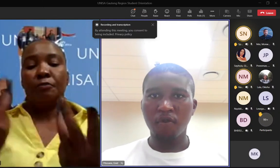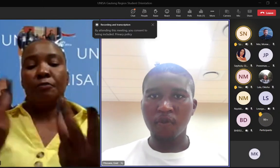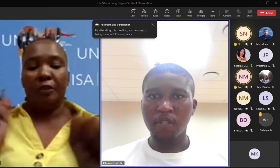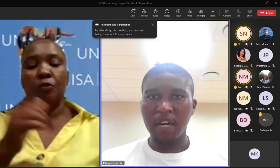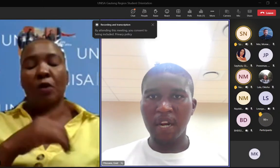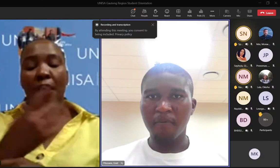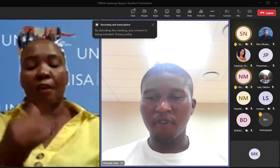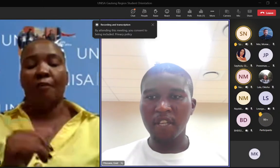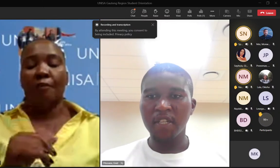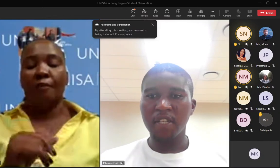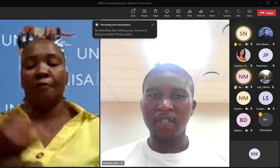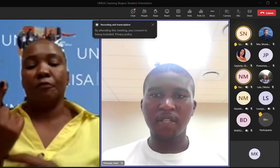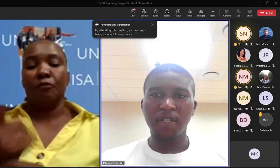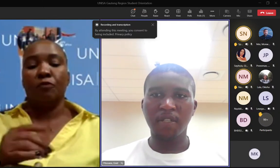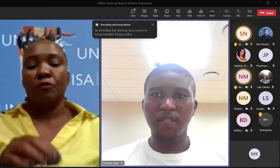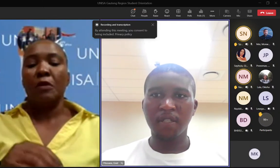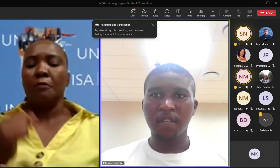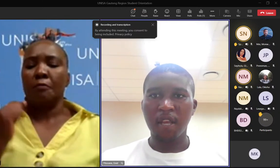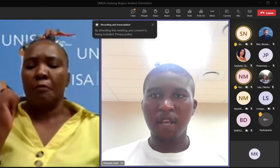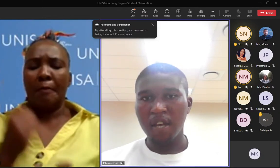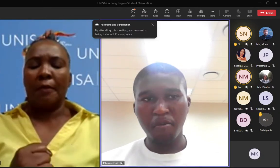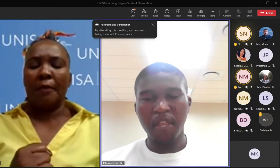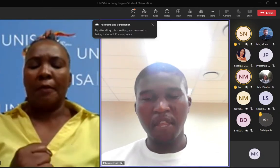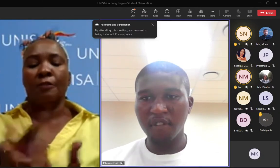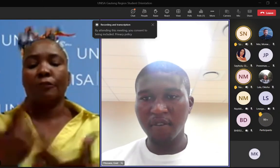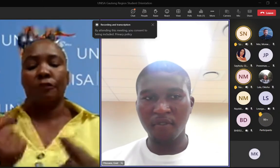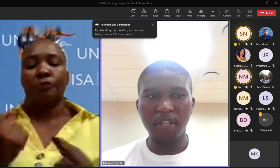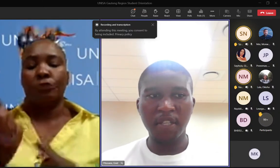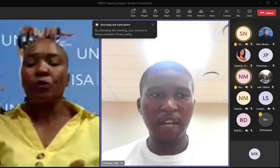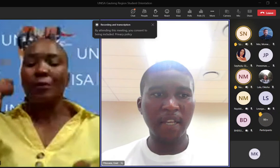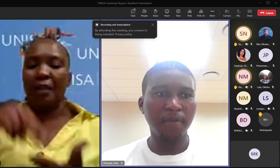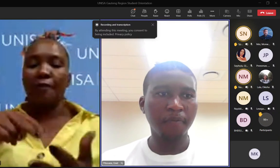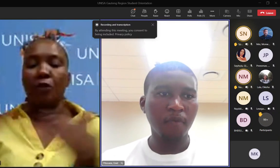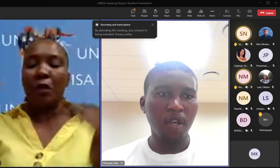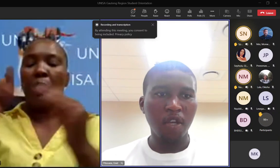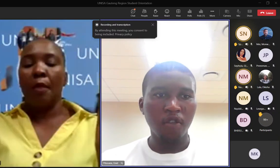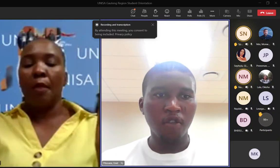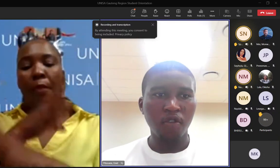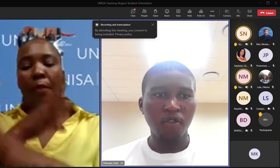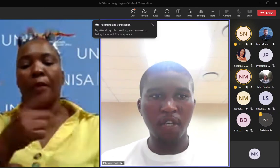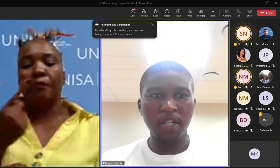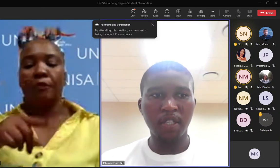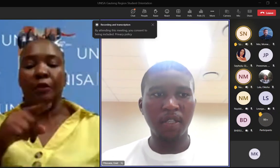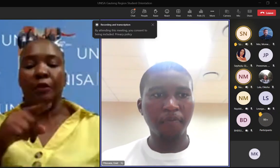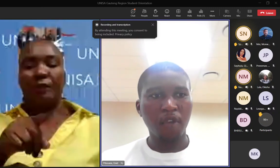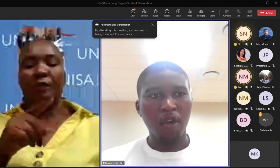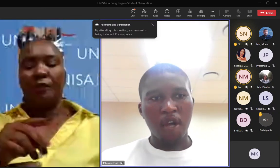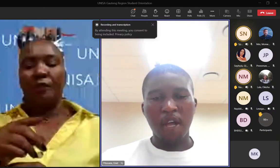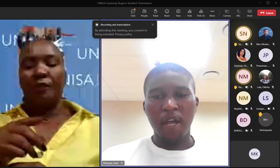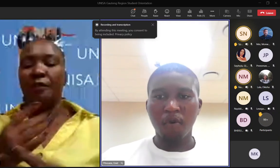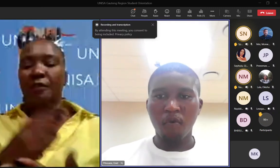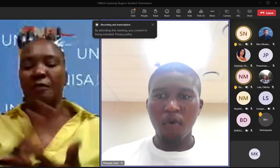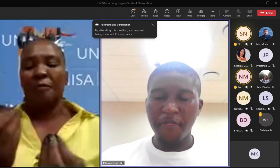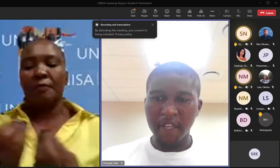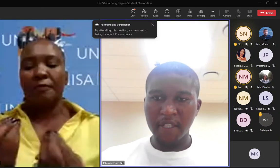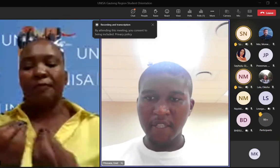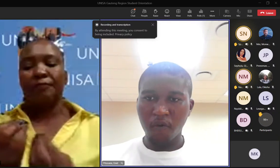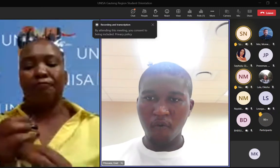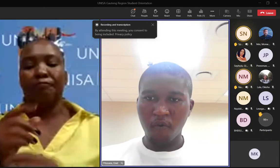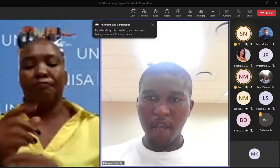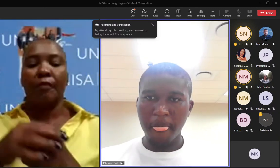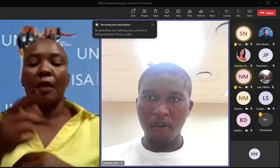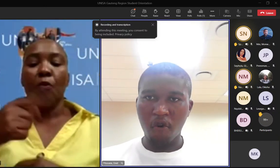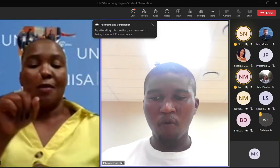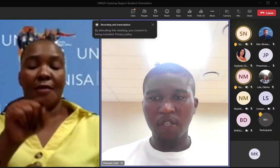and to stand up for injustices and be there for their voiceless so it is with